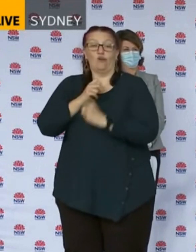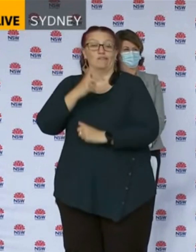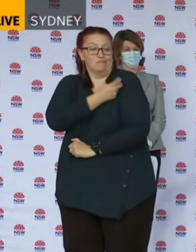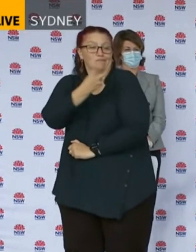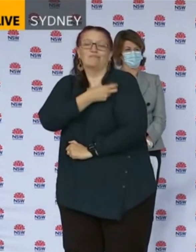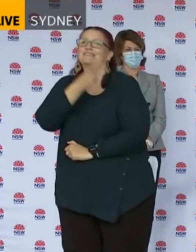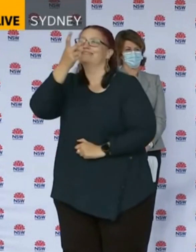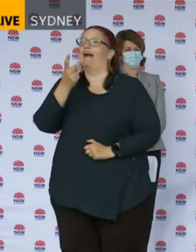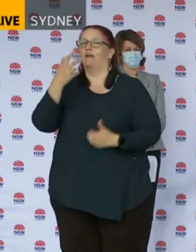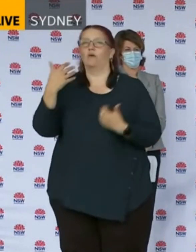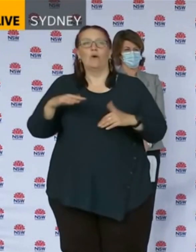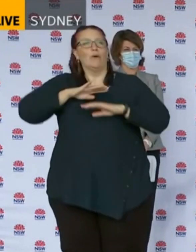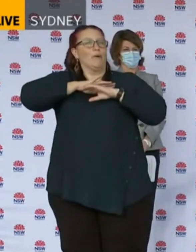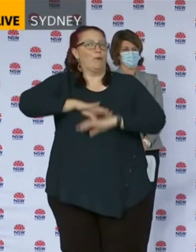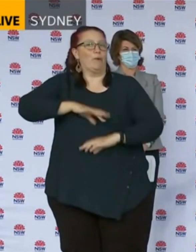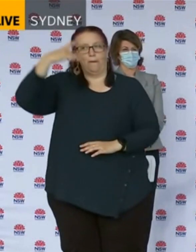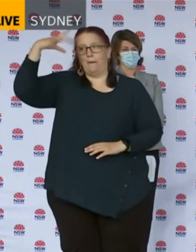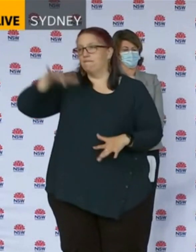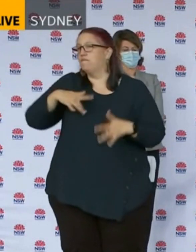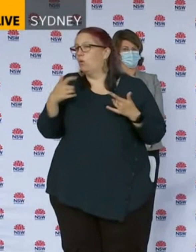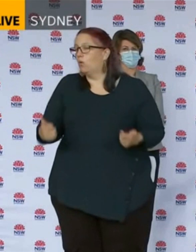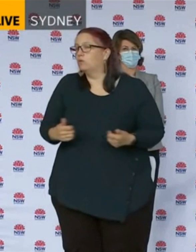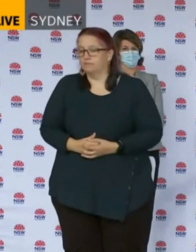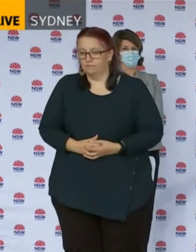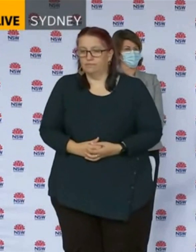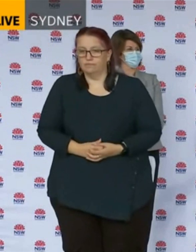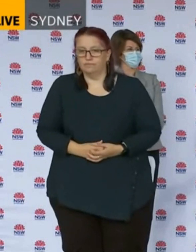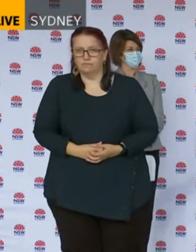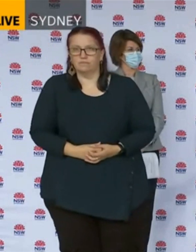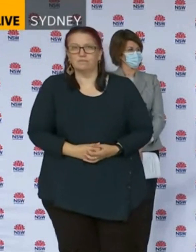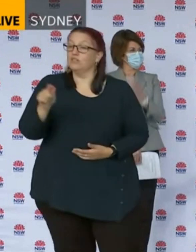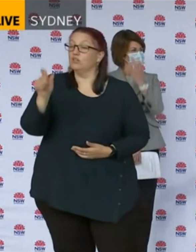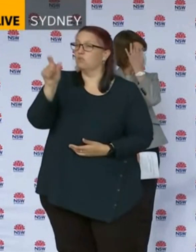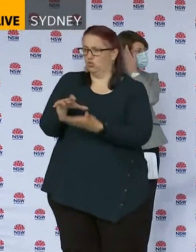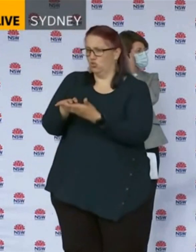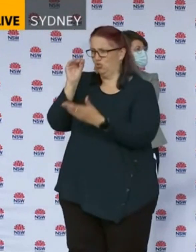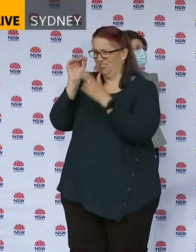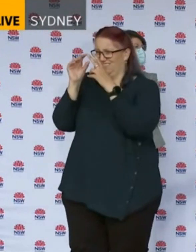In relation to the case, if we go now back to the